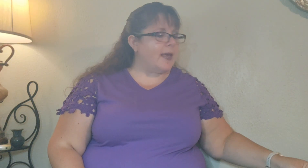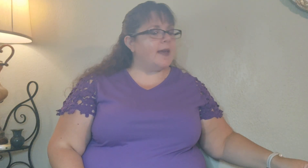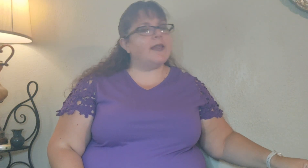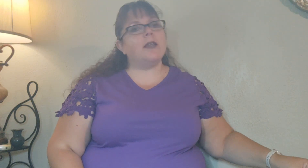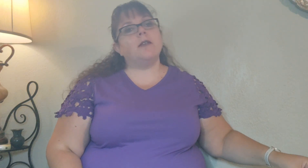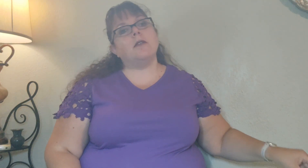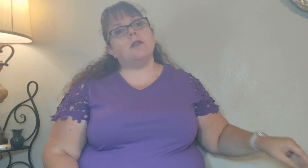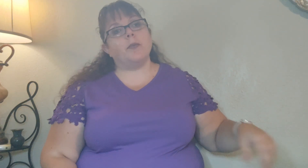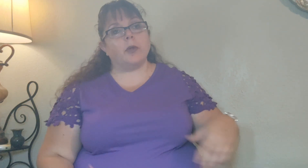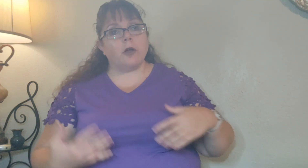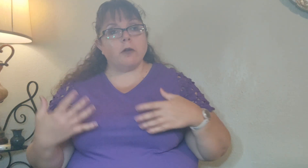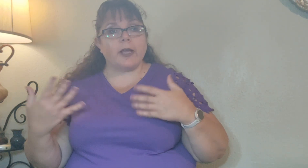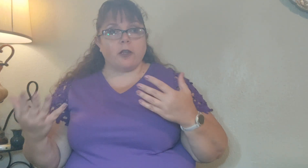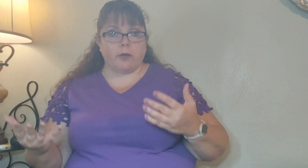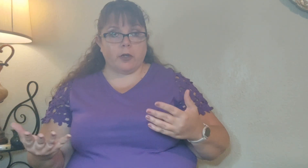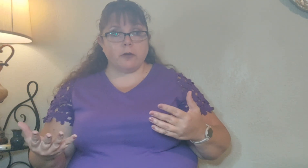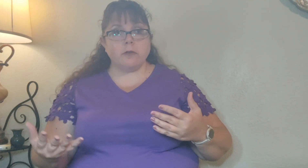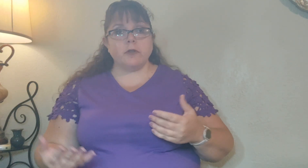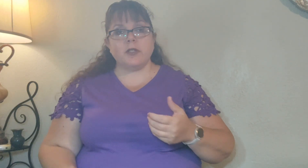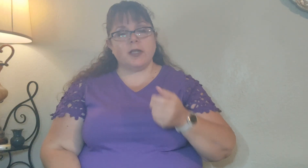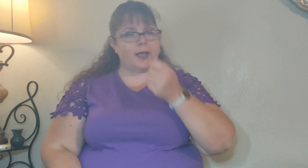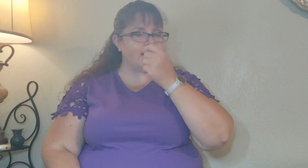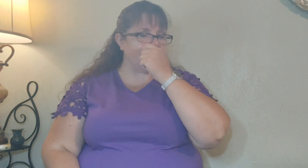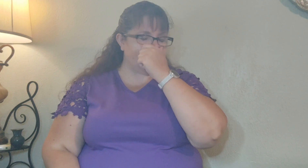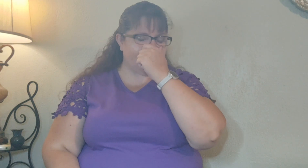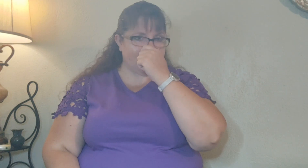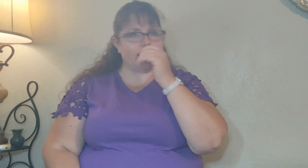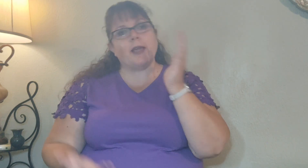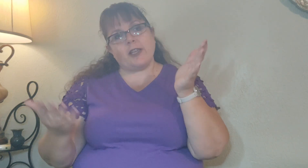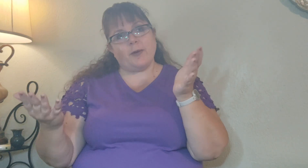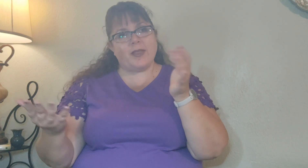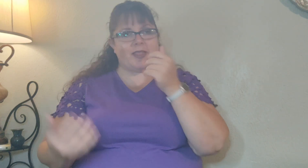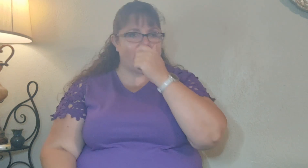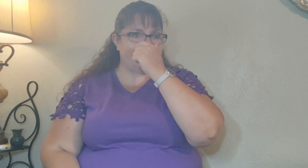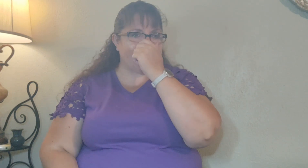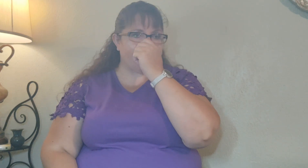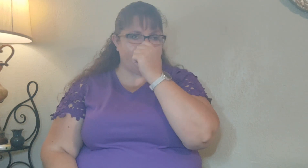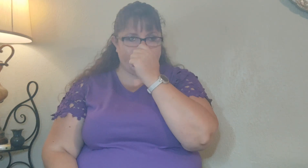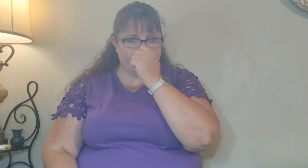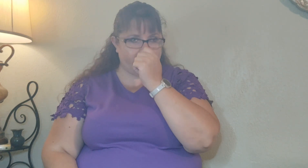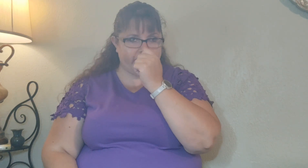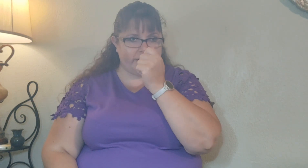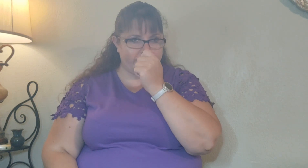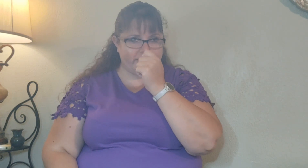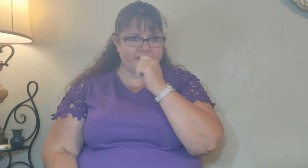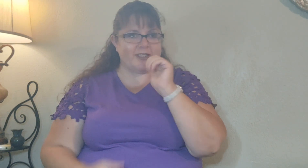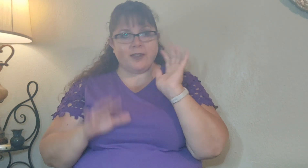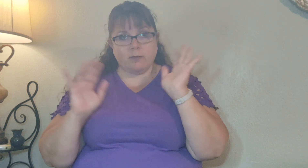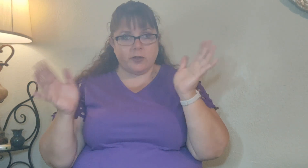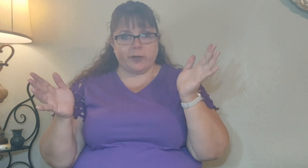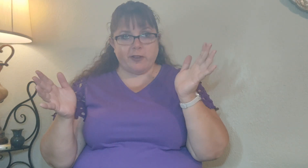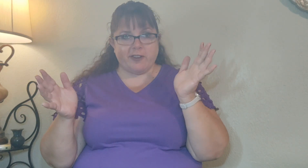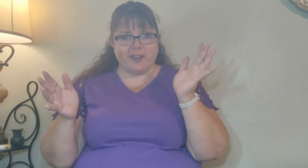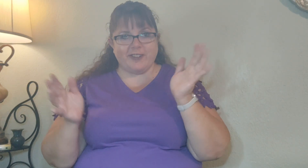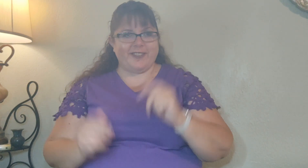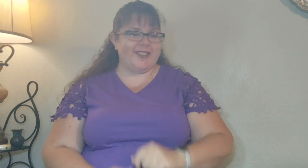And then to blow like your nose is like you would think, like when you hold your nose to blow your